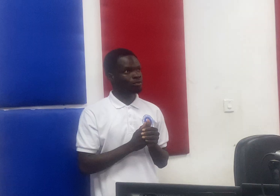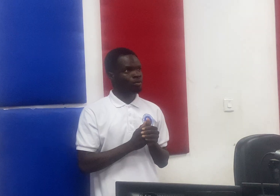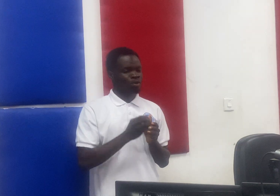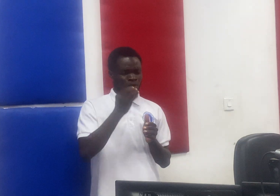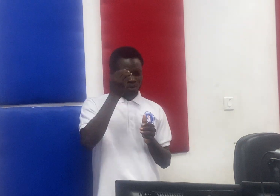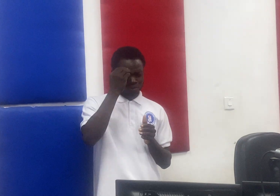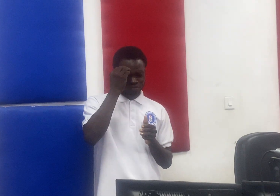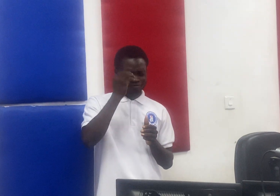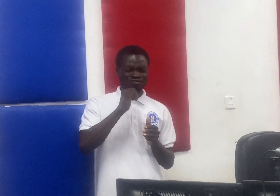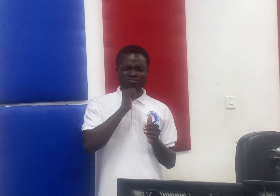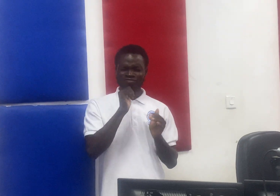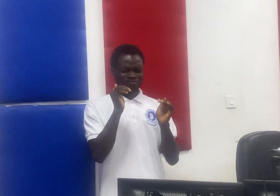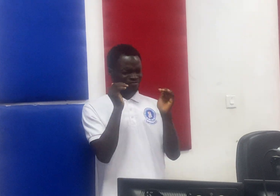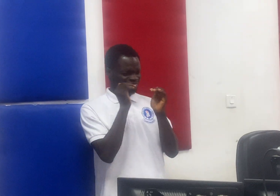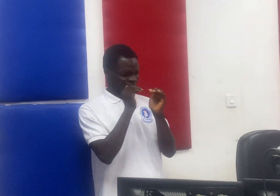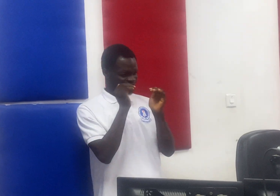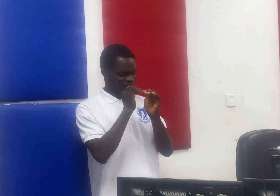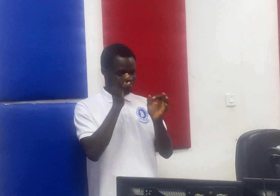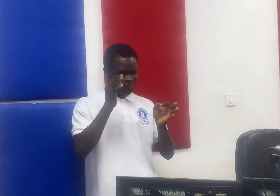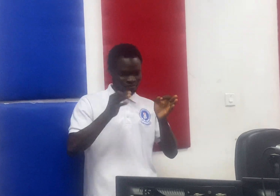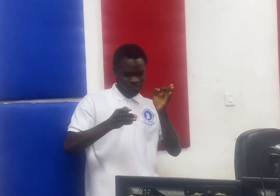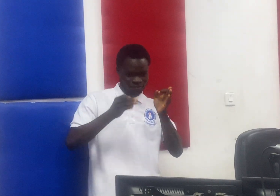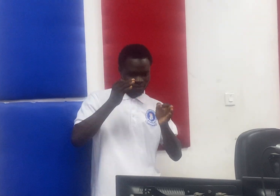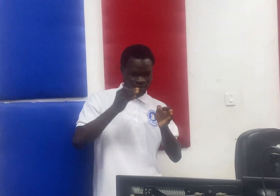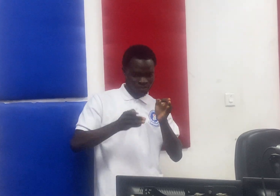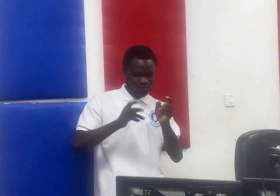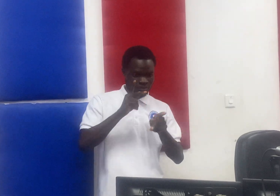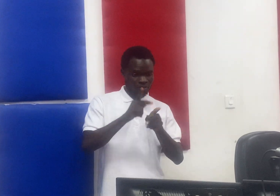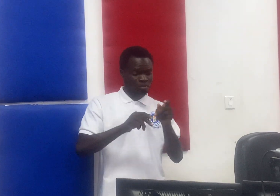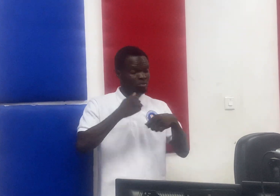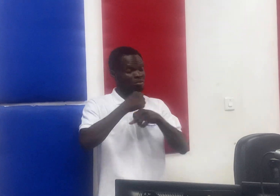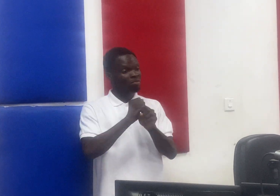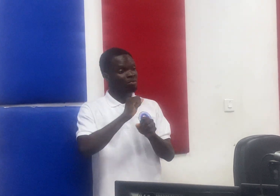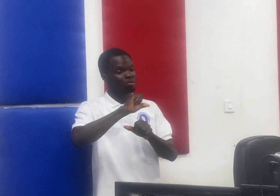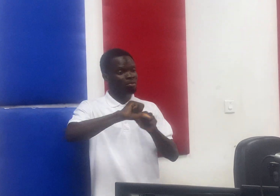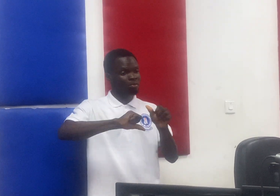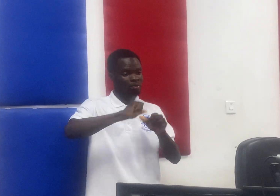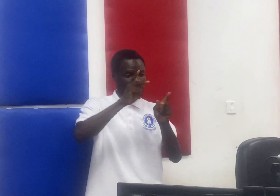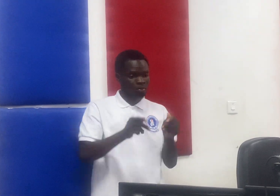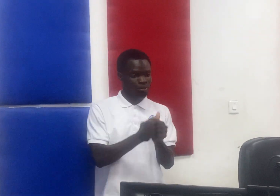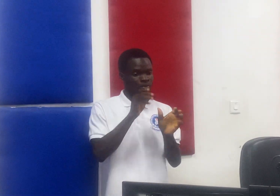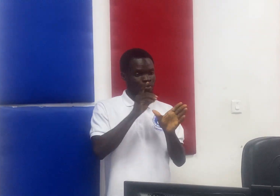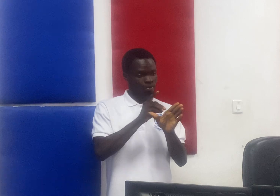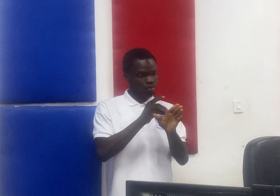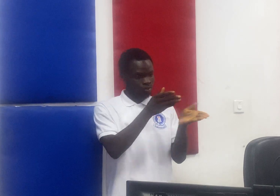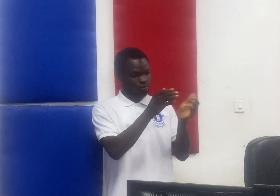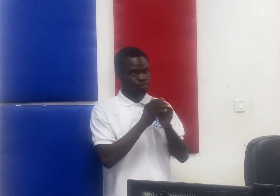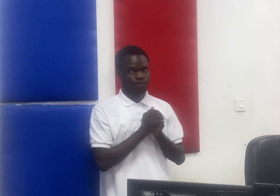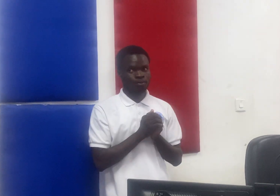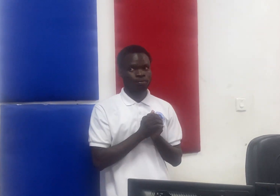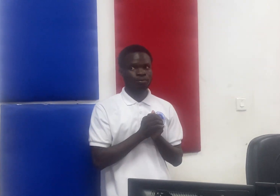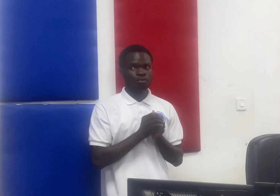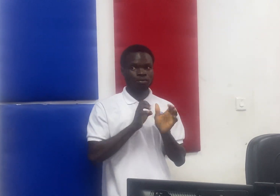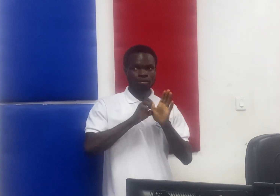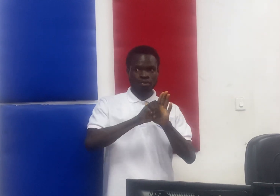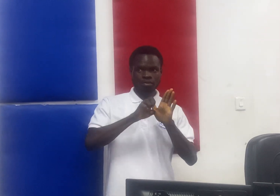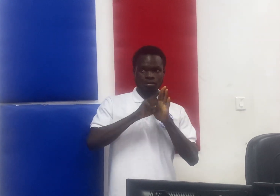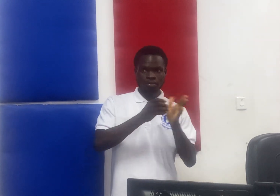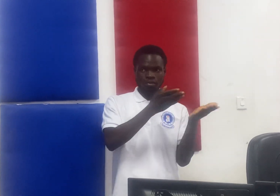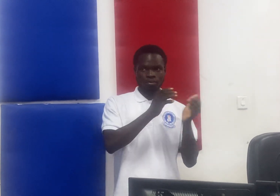judgments people make about people, a group of people. Yeah. So let me use an example. People